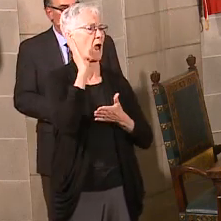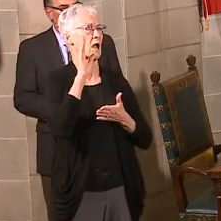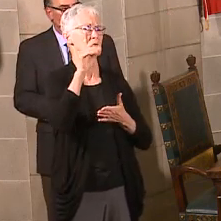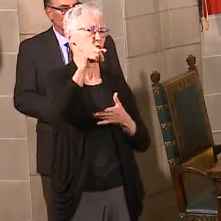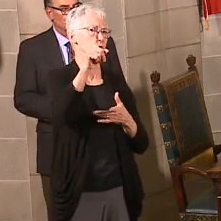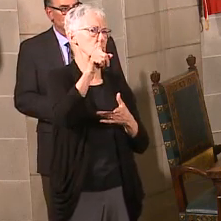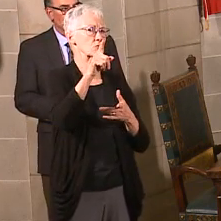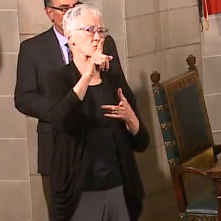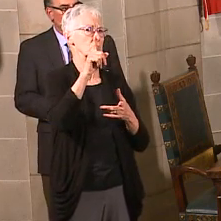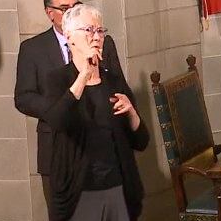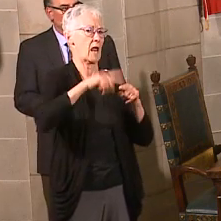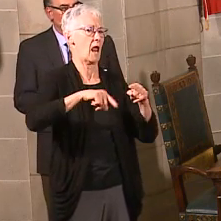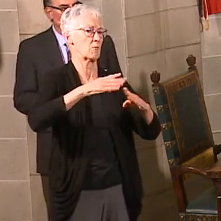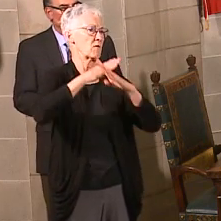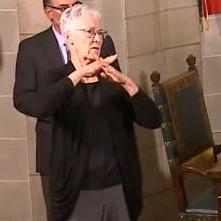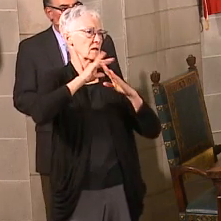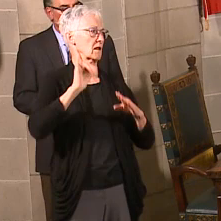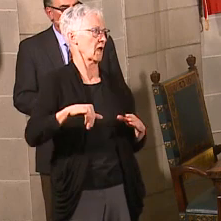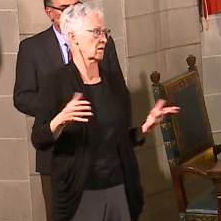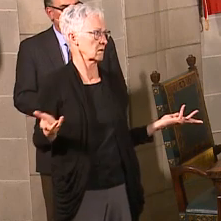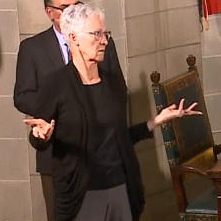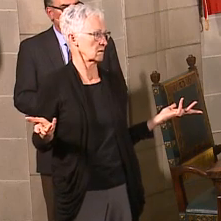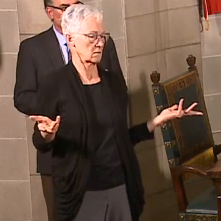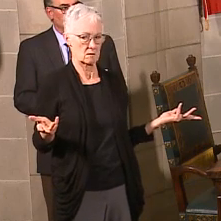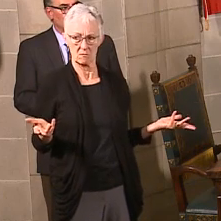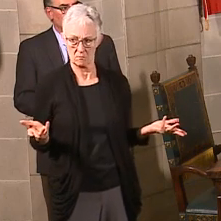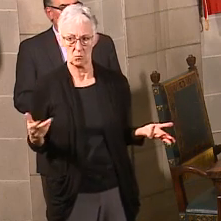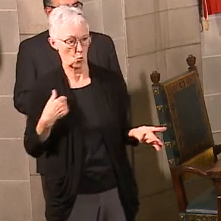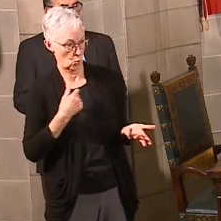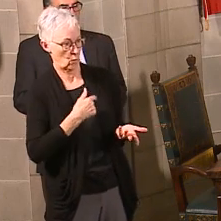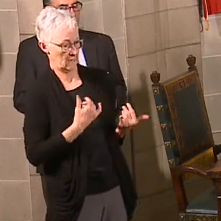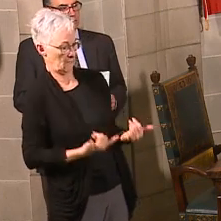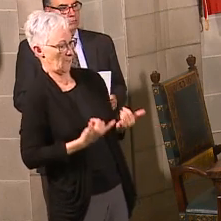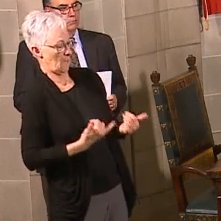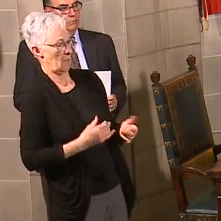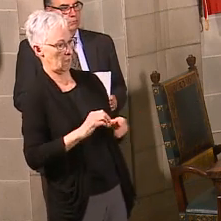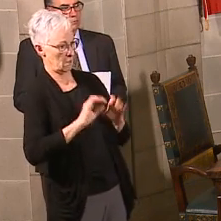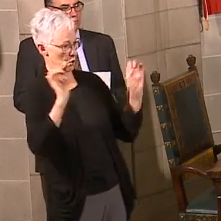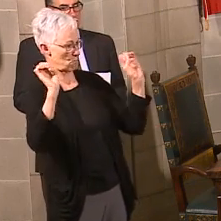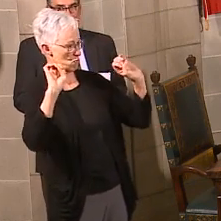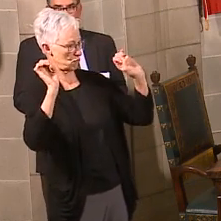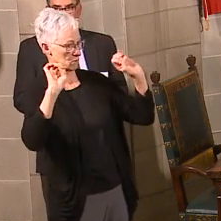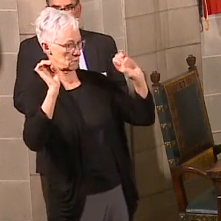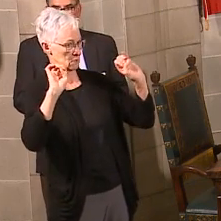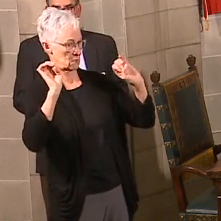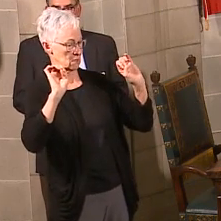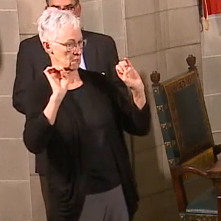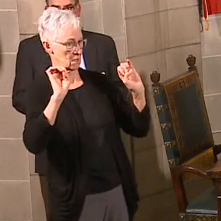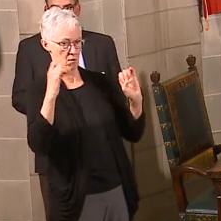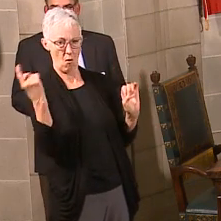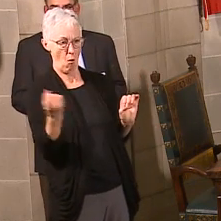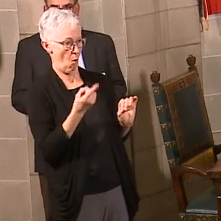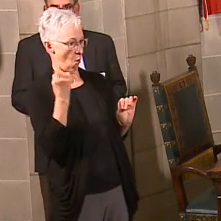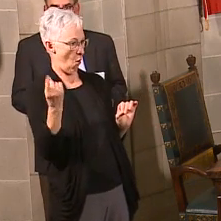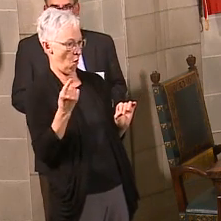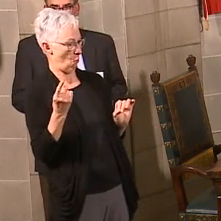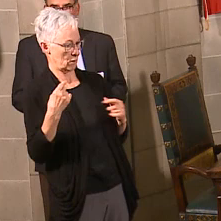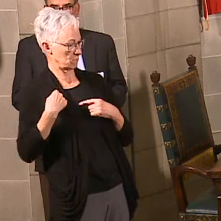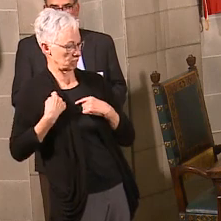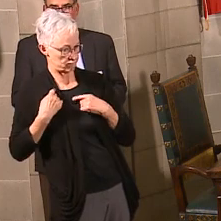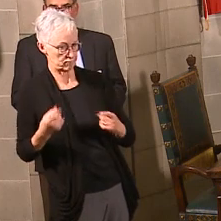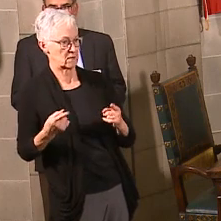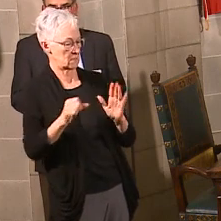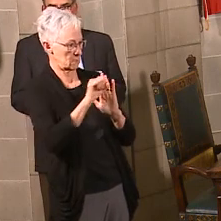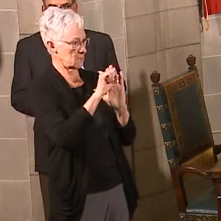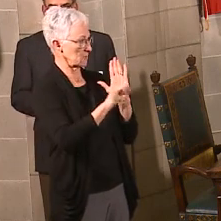that, you know, in emergency situations, and we're in one, public health emergency, it has always been acknowledged that the state has the ability to take